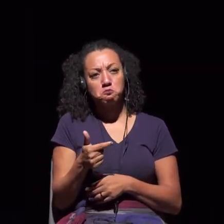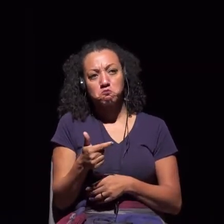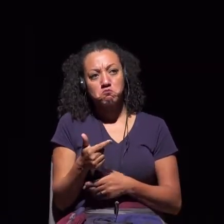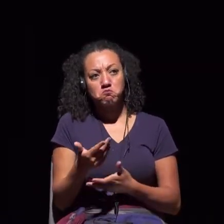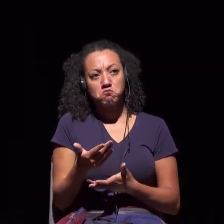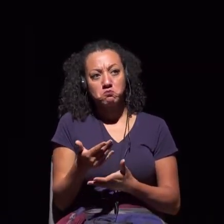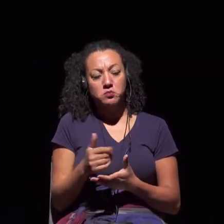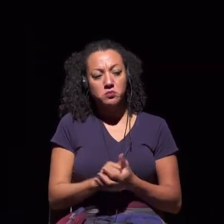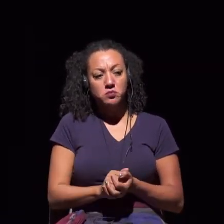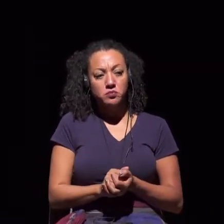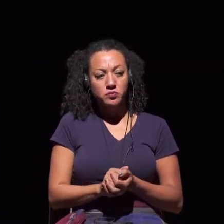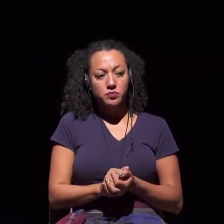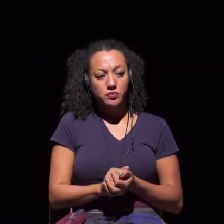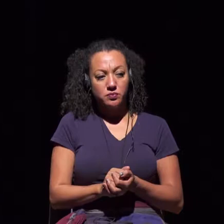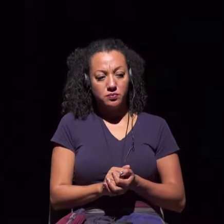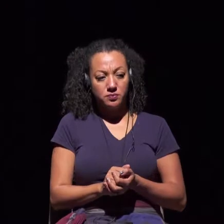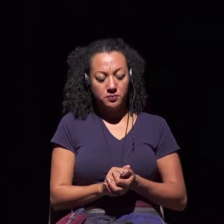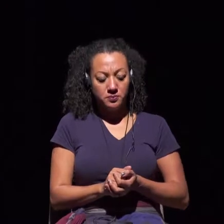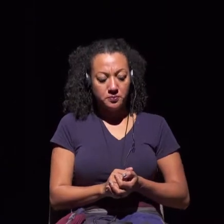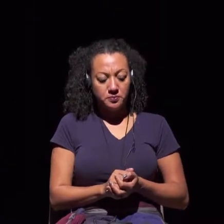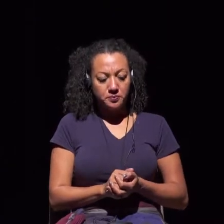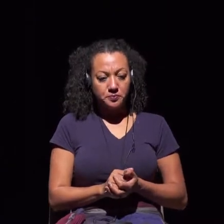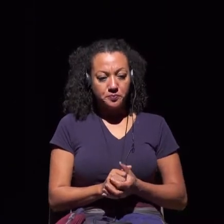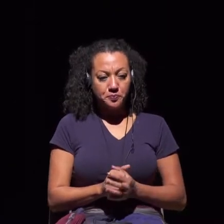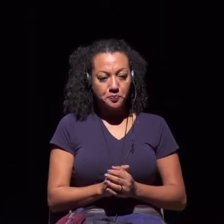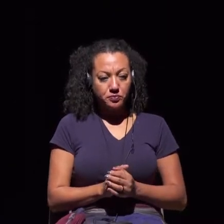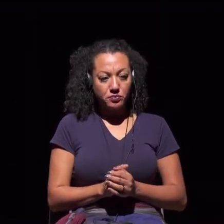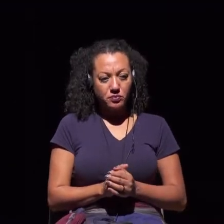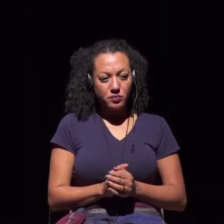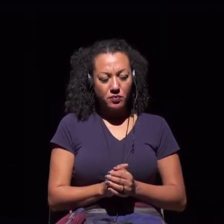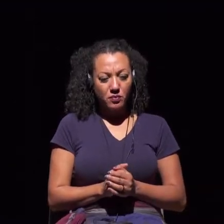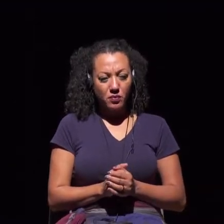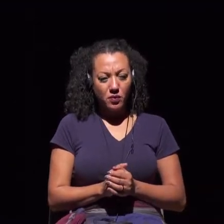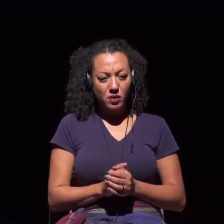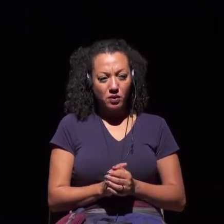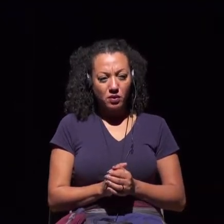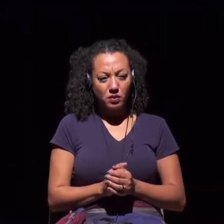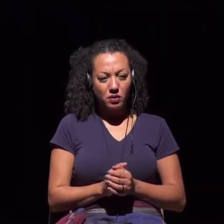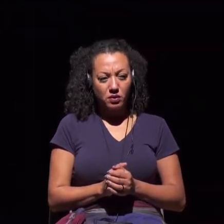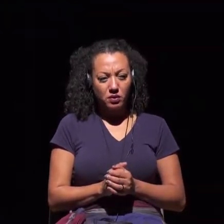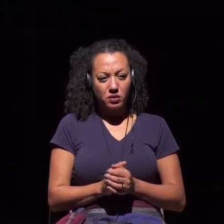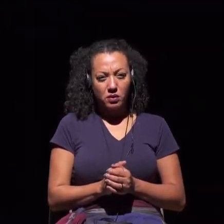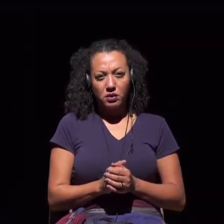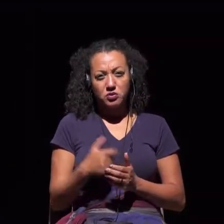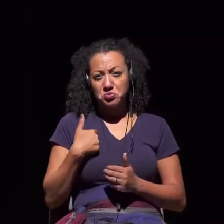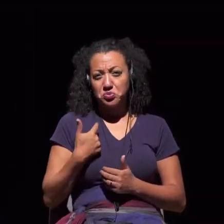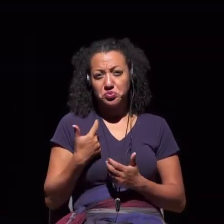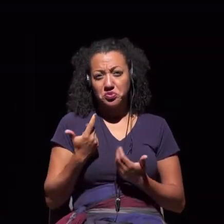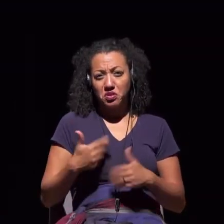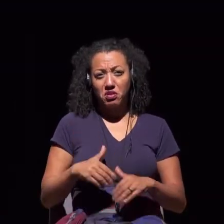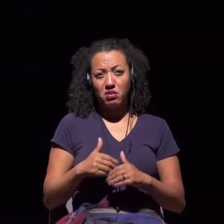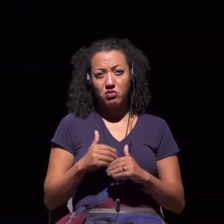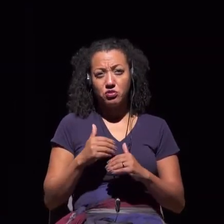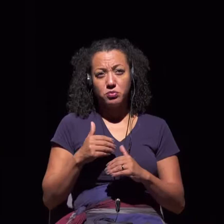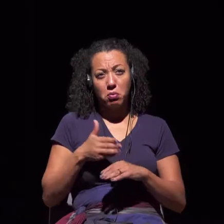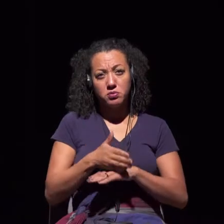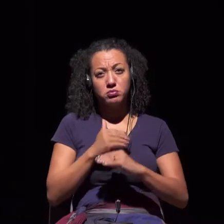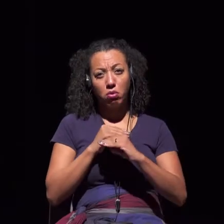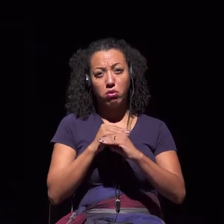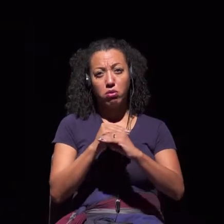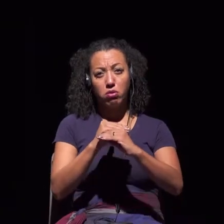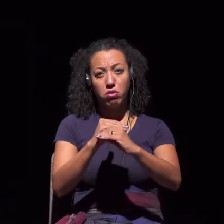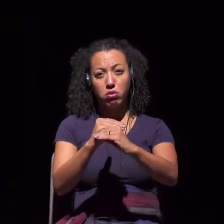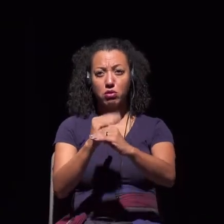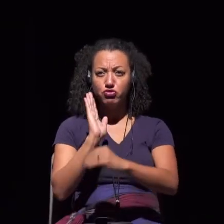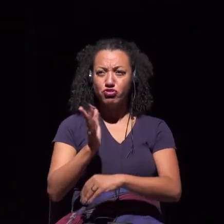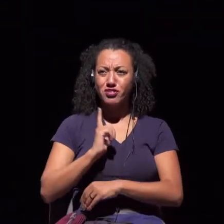reinforcing the current status quo in terms of participating in what existed already structurally. I